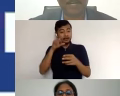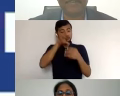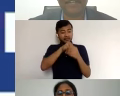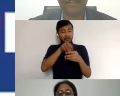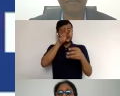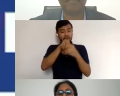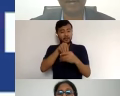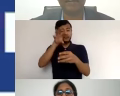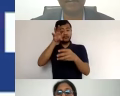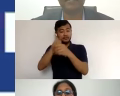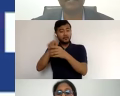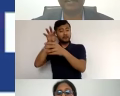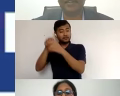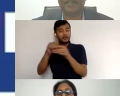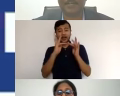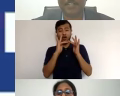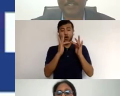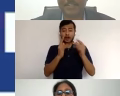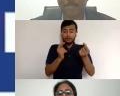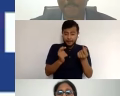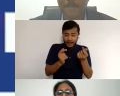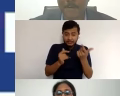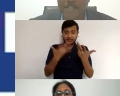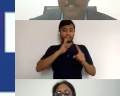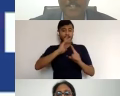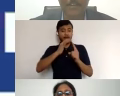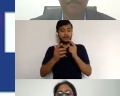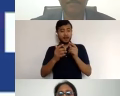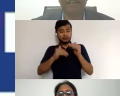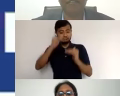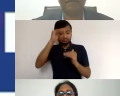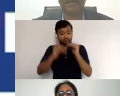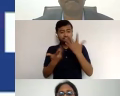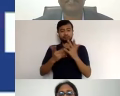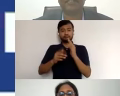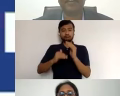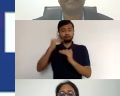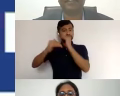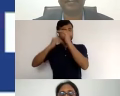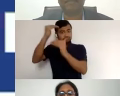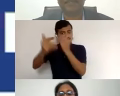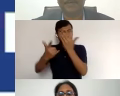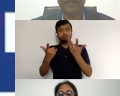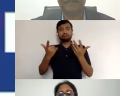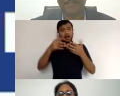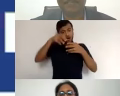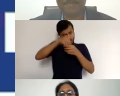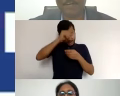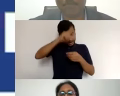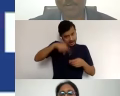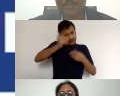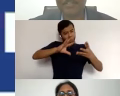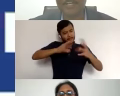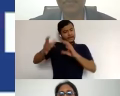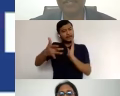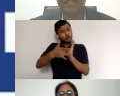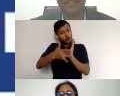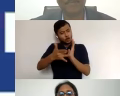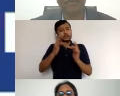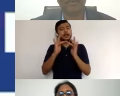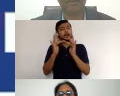spectrum pricing, broadband, NGN, interconnection, indigenous telecom equipment, manufacturing, etc. He's a winner of several awards,